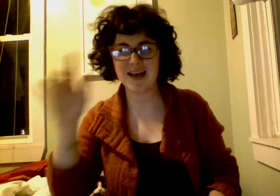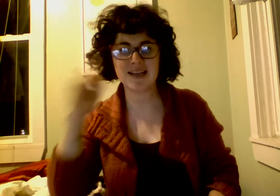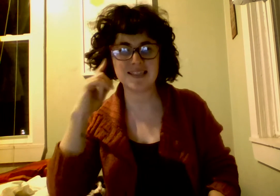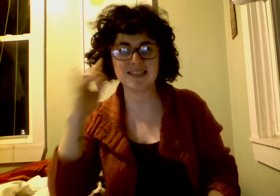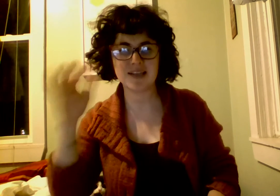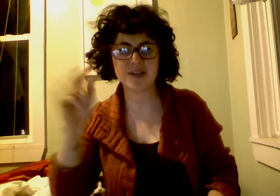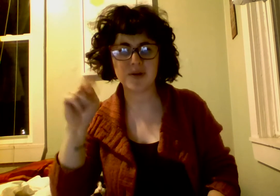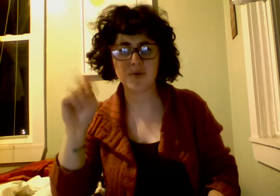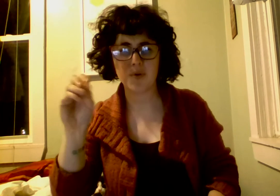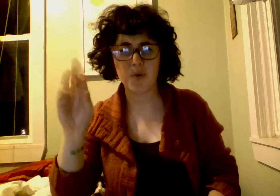eventyret